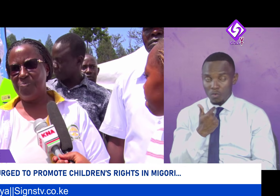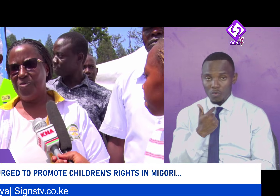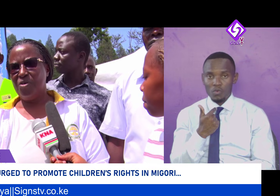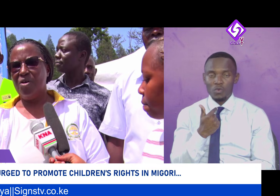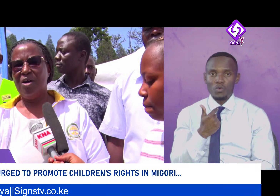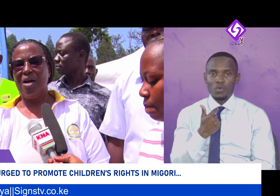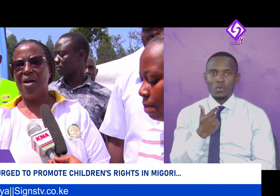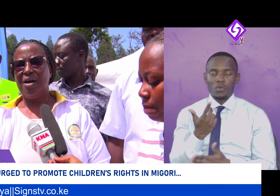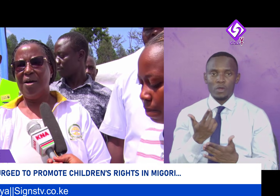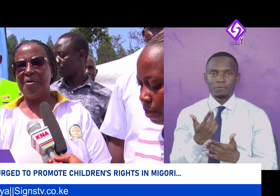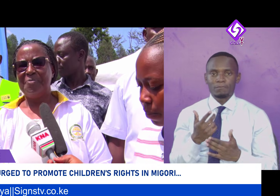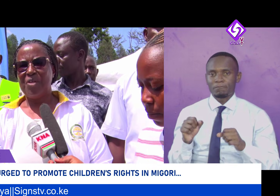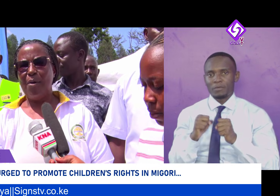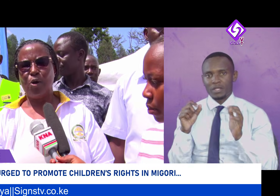law.